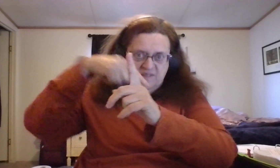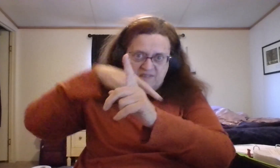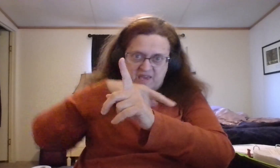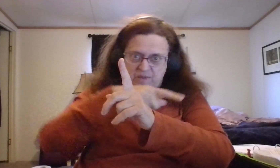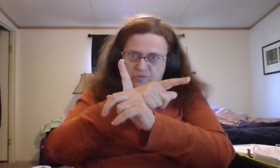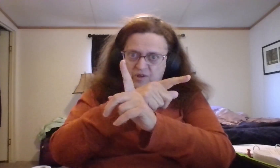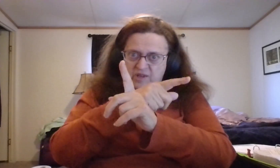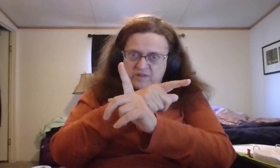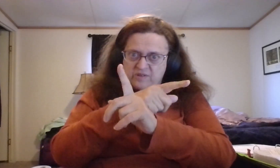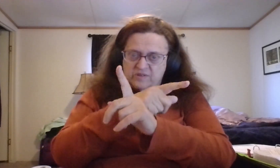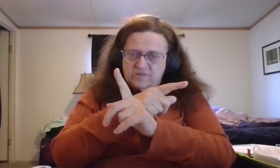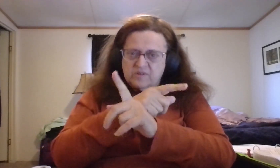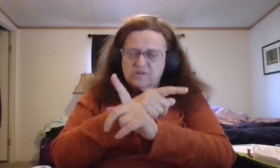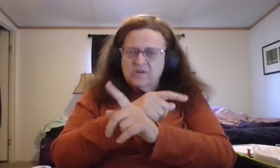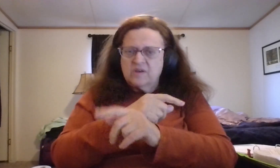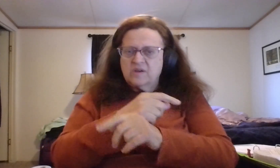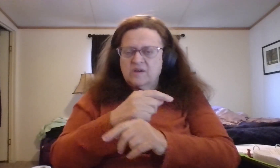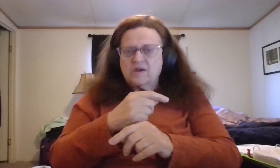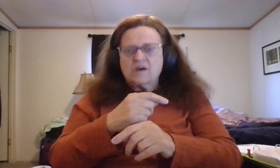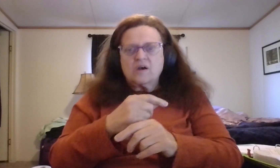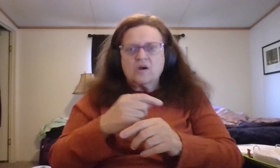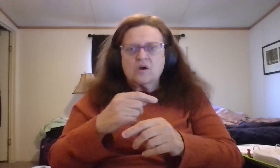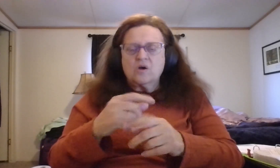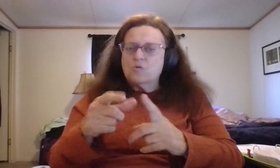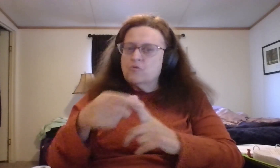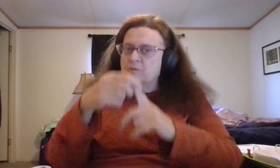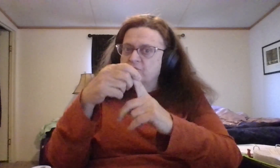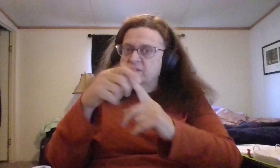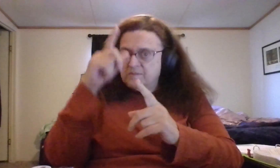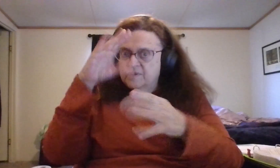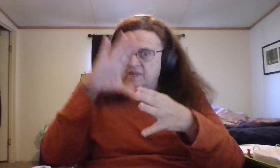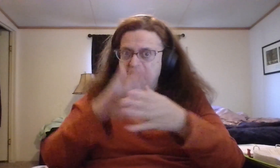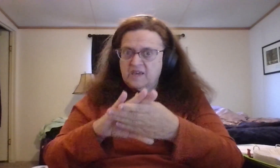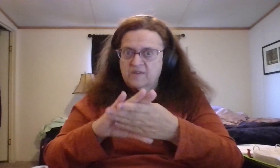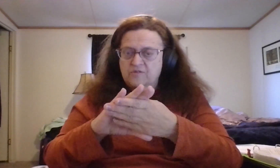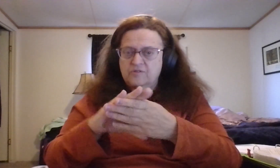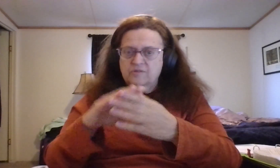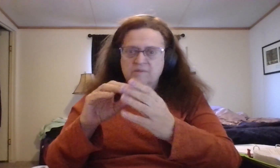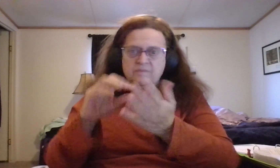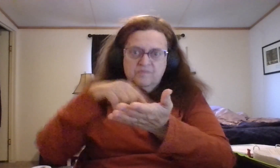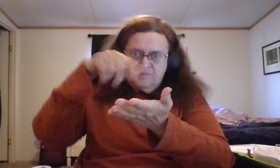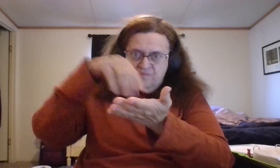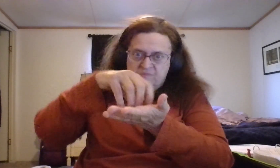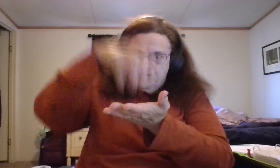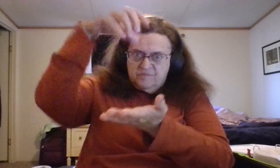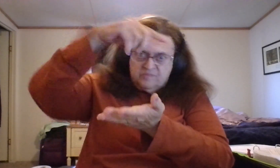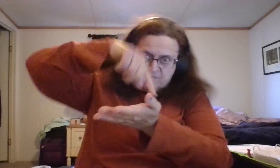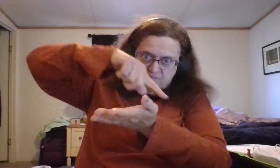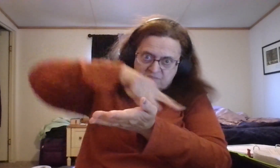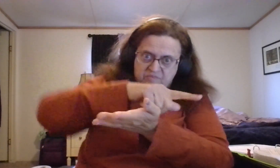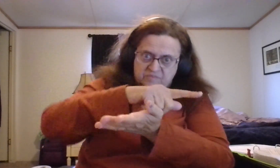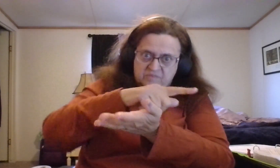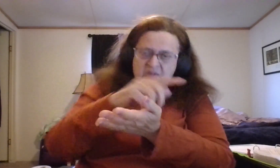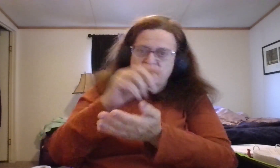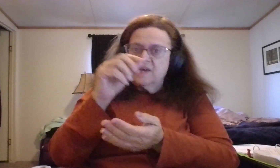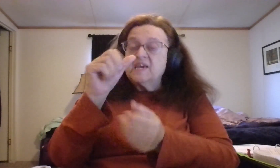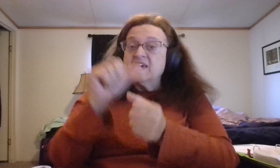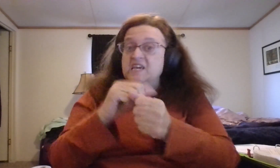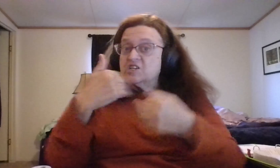the believers and extend from the main stem. Each had 3 flower